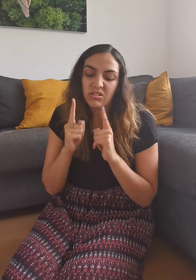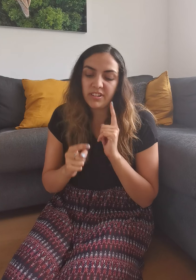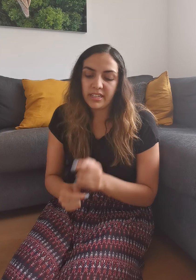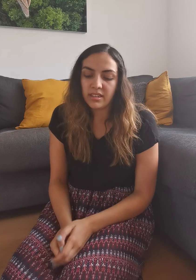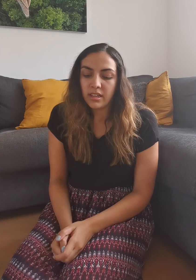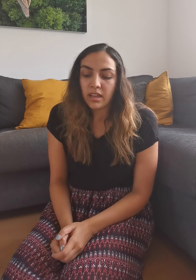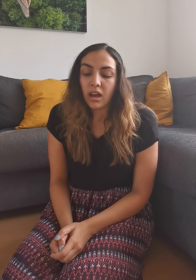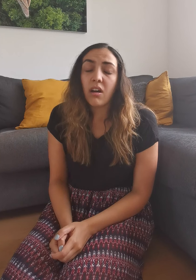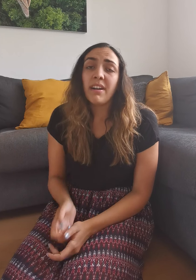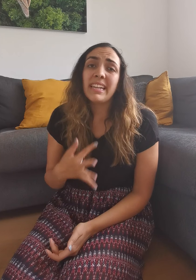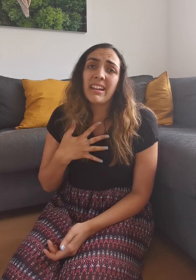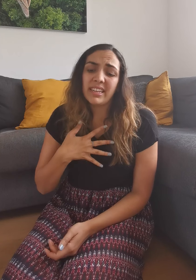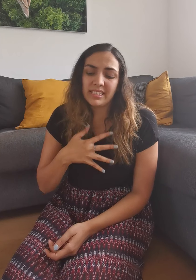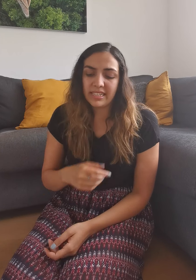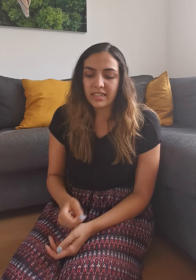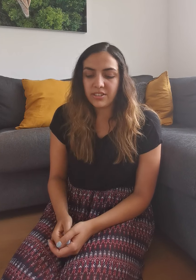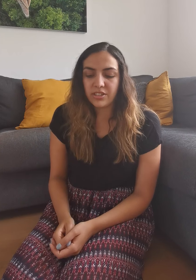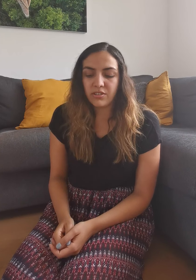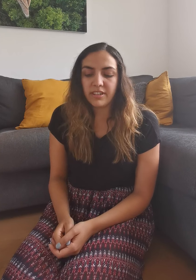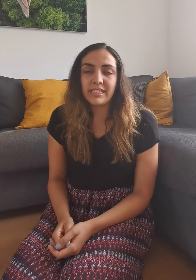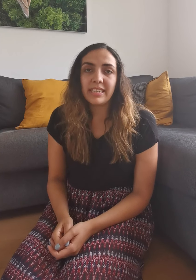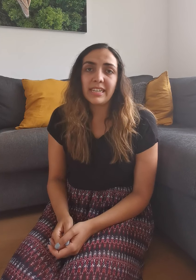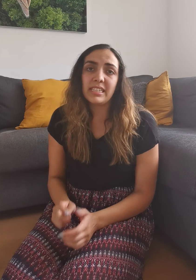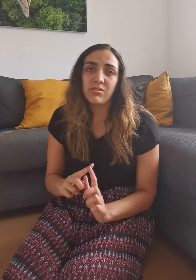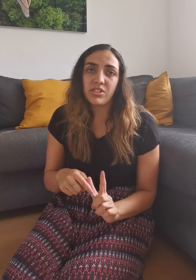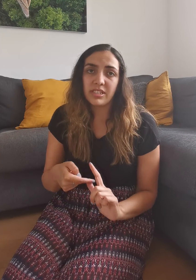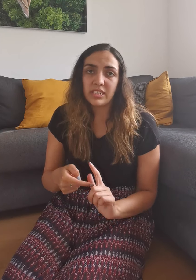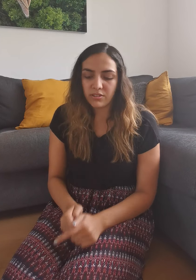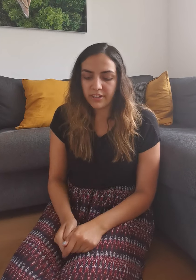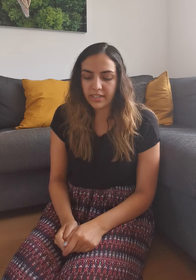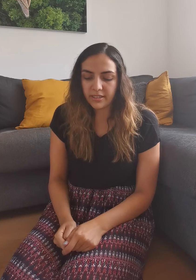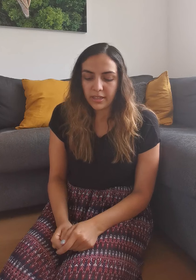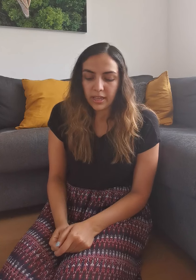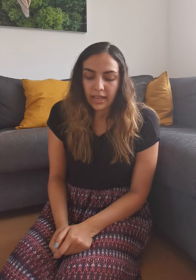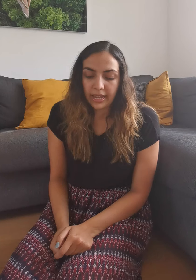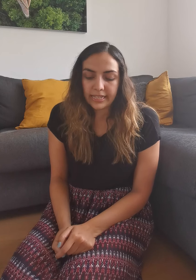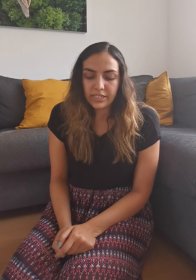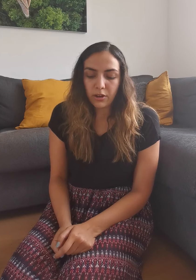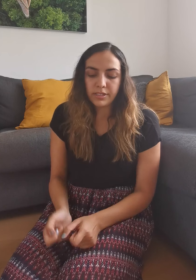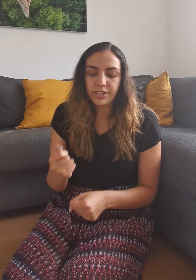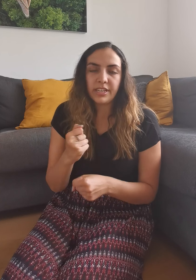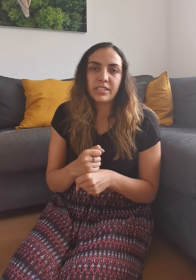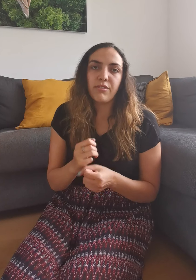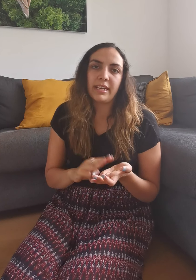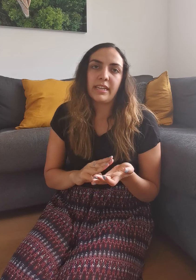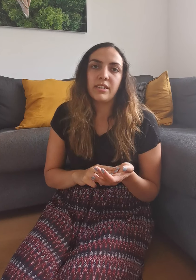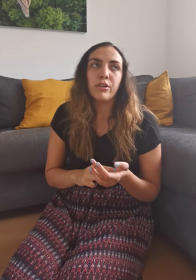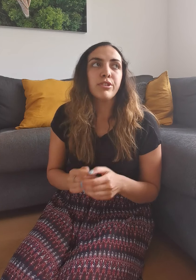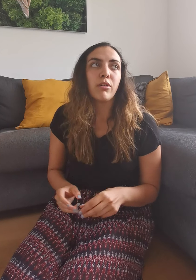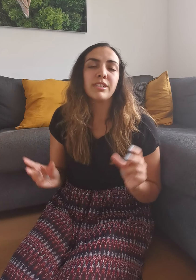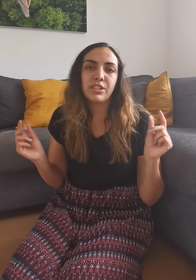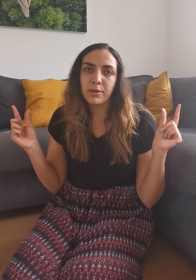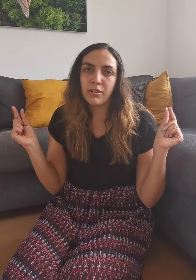story. I like Tiddler's story, said Little Johnny Dory. And he told it to his granny, who told it to a